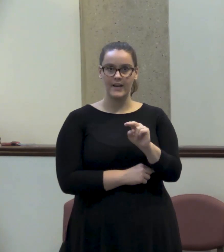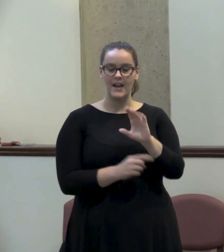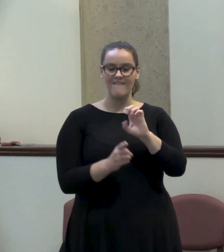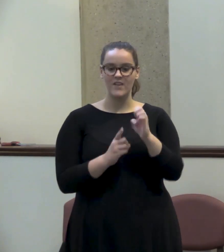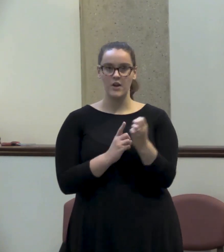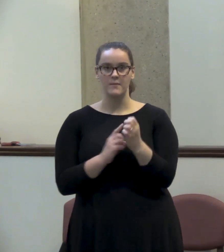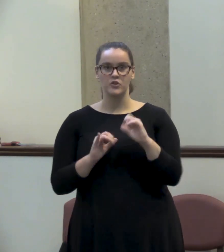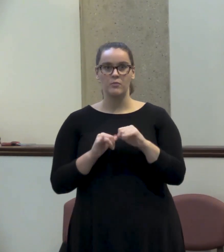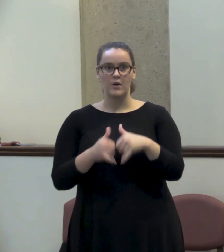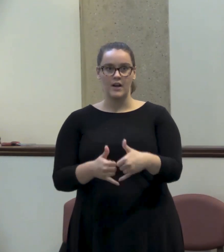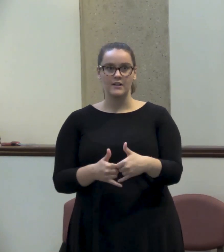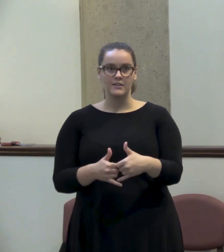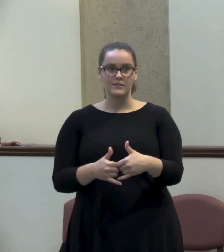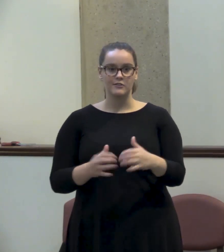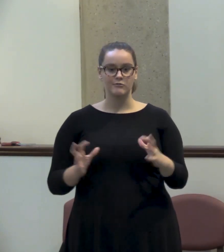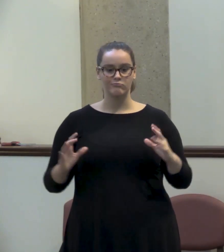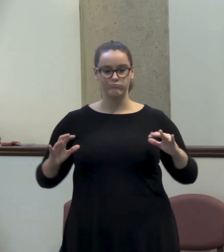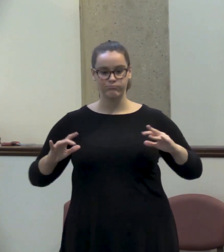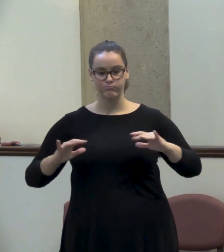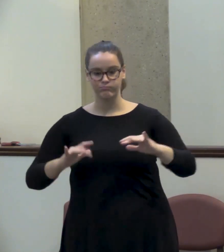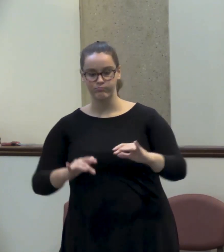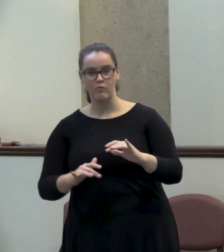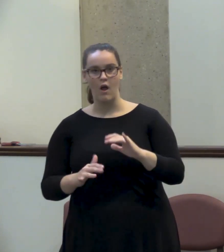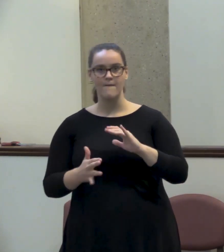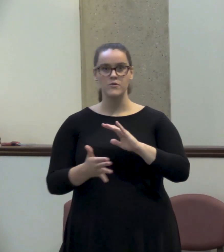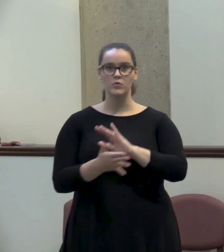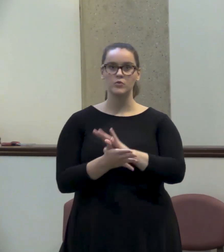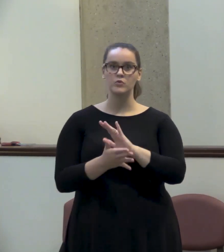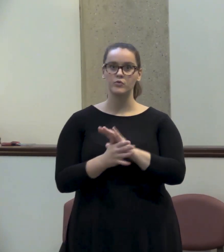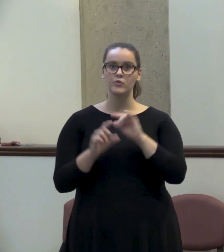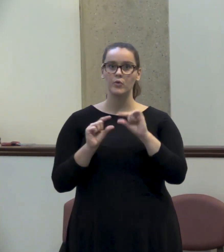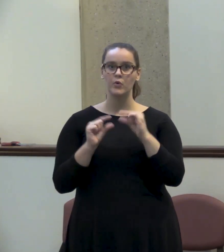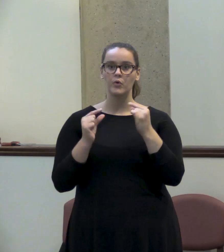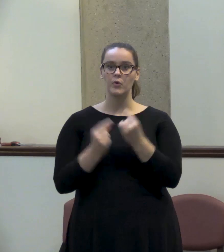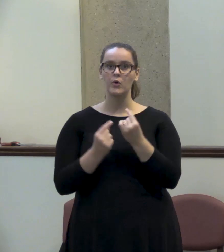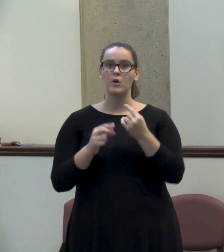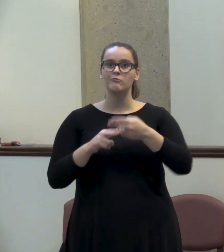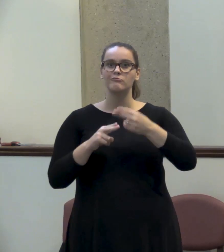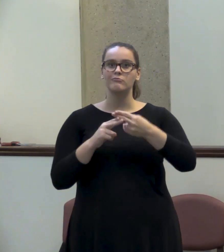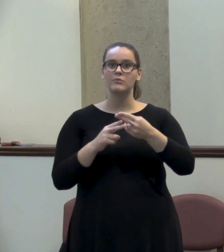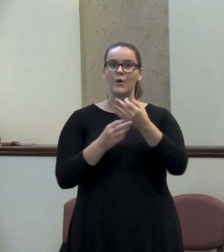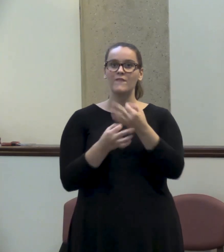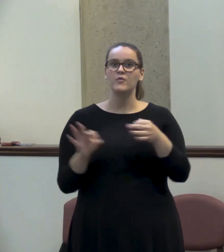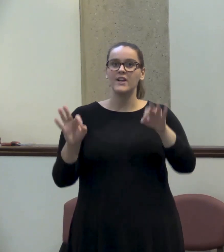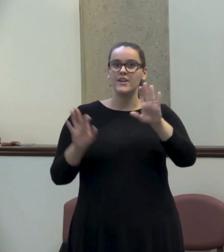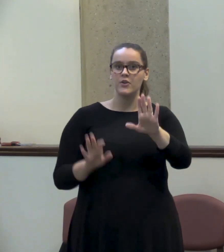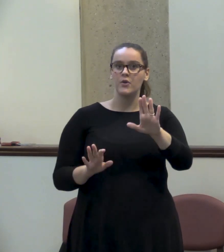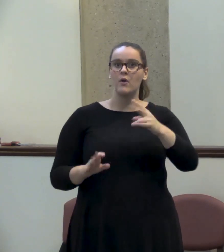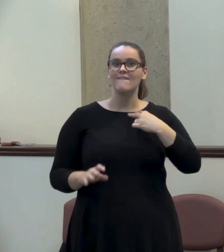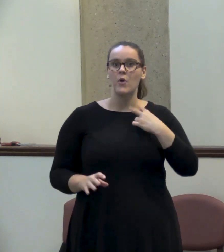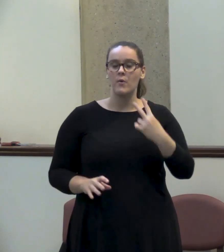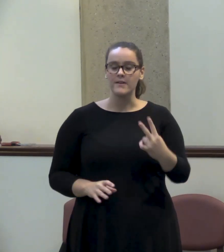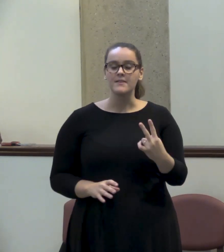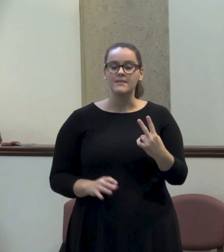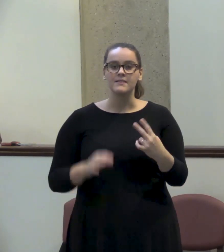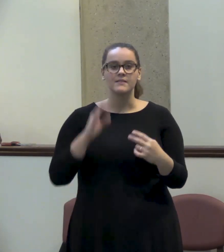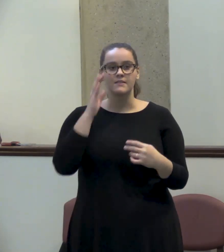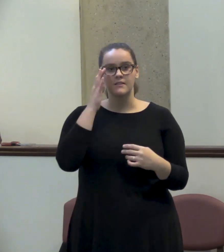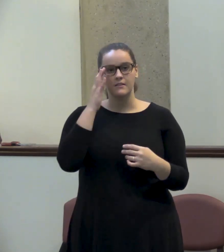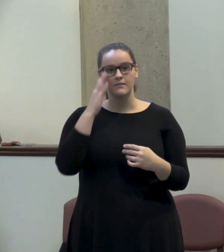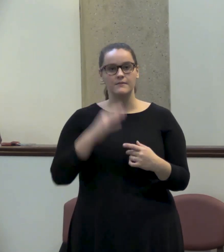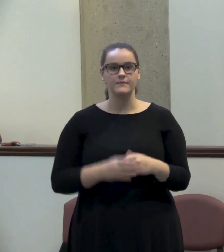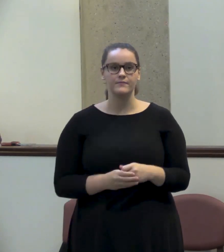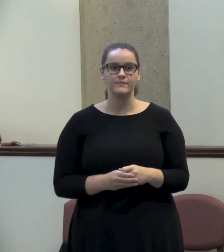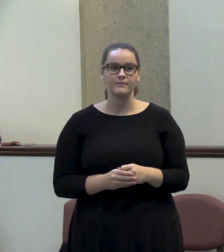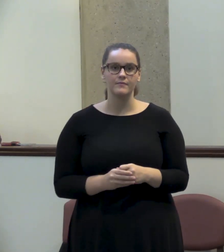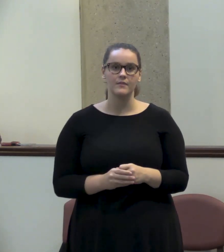at our school, formed an advocacy group called Free Your Voice, and petitioned residents to stop its construction. In the end, it was stopped by an air quality